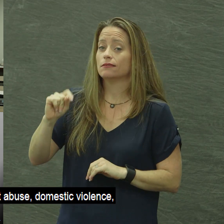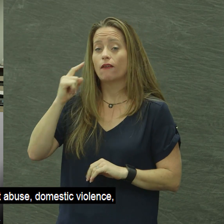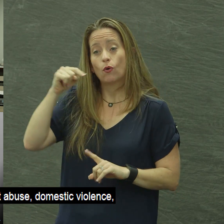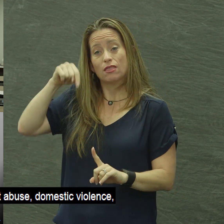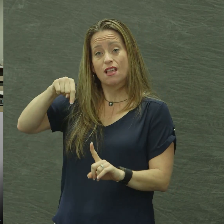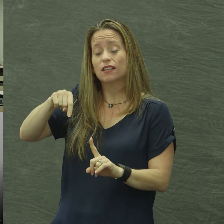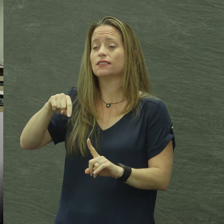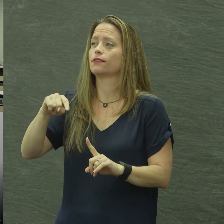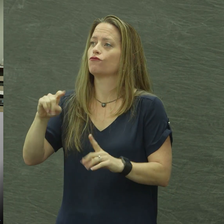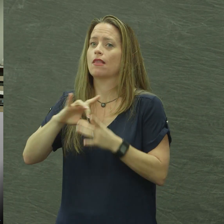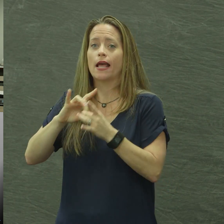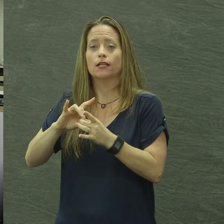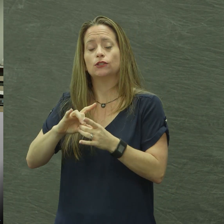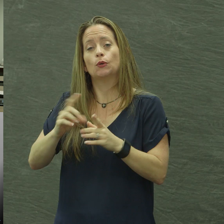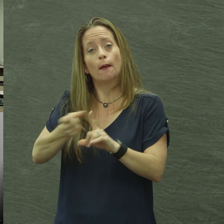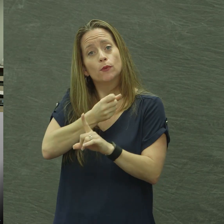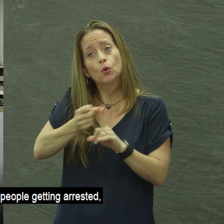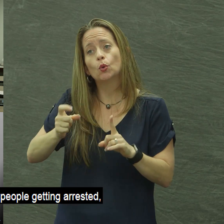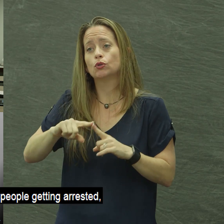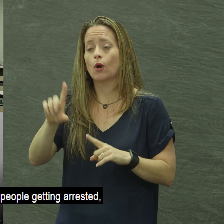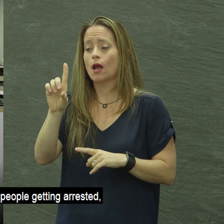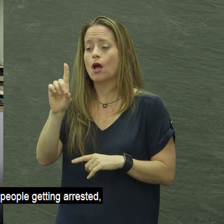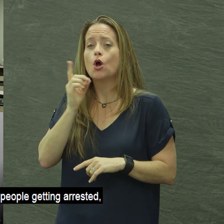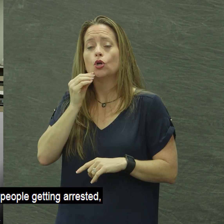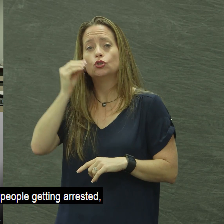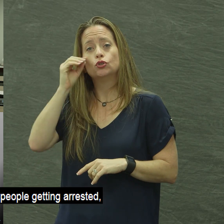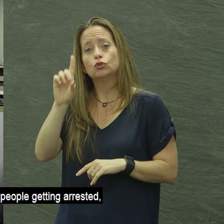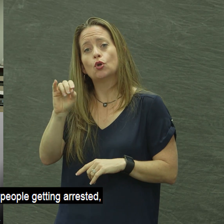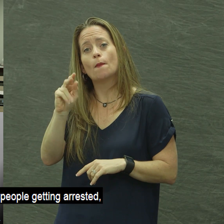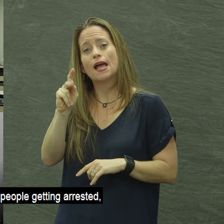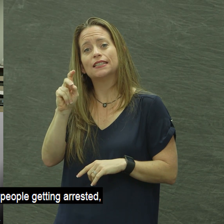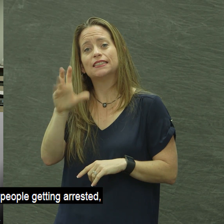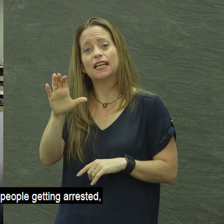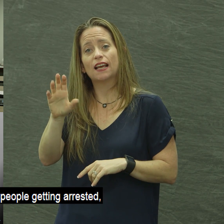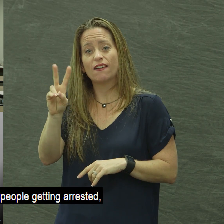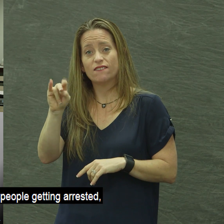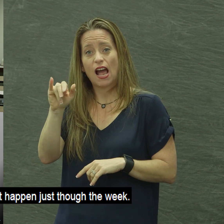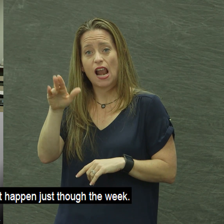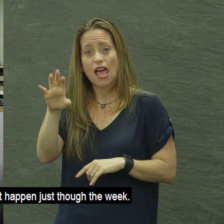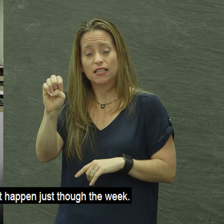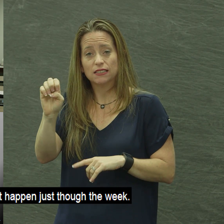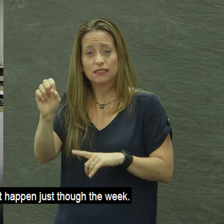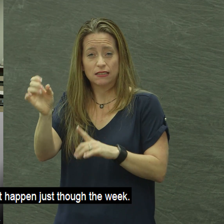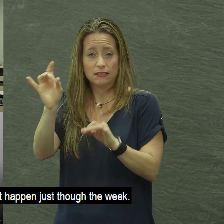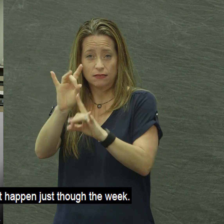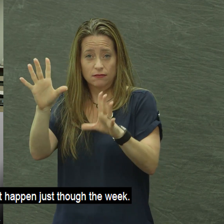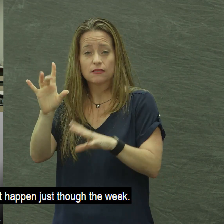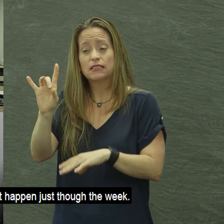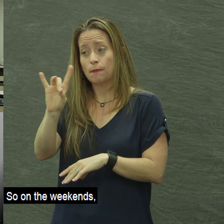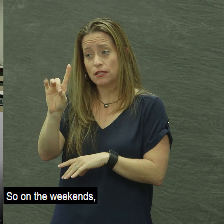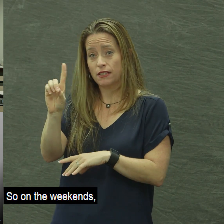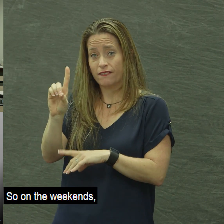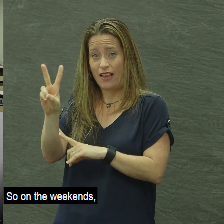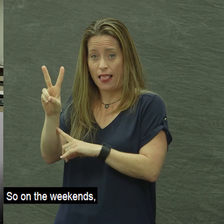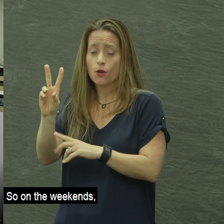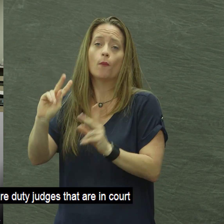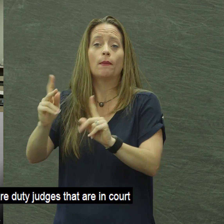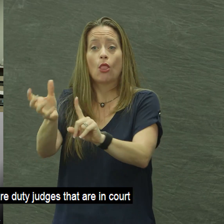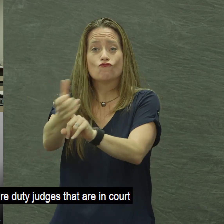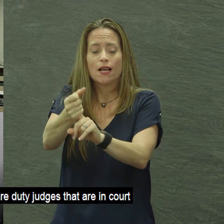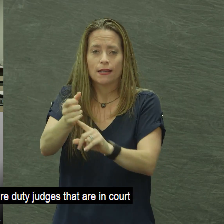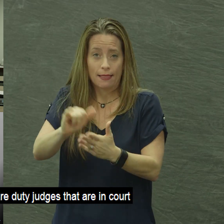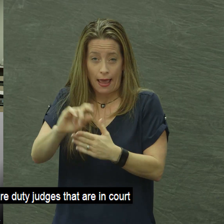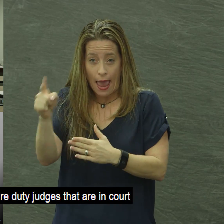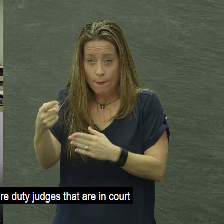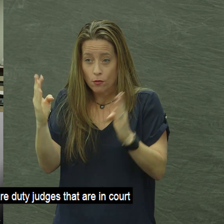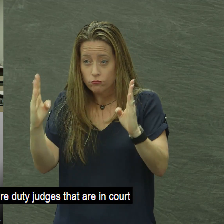abuse, domestic violence, people getting arrested doesn't happen just through the week. So on the weekends, there